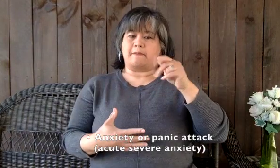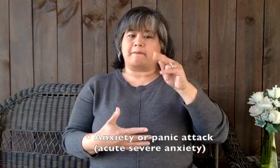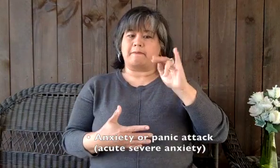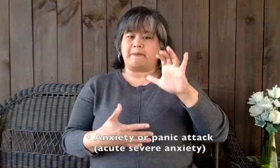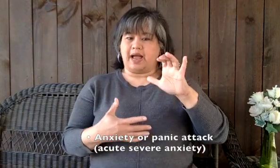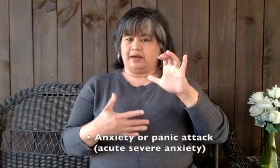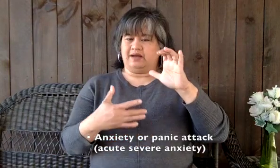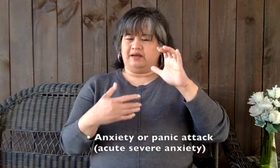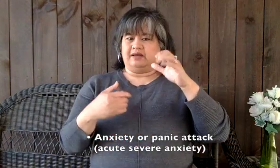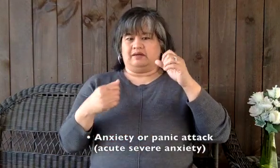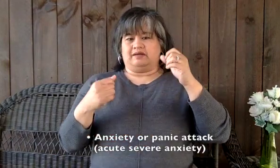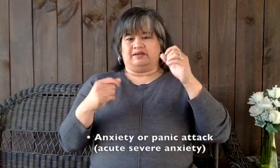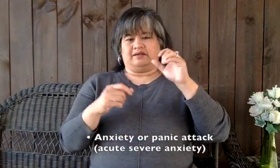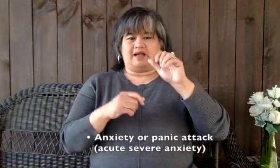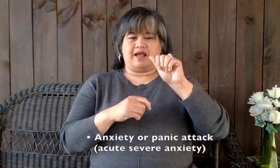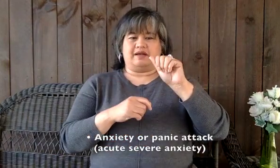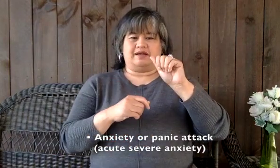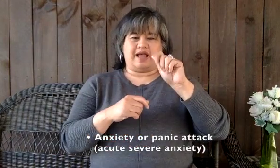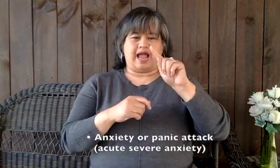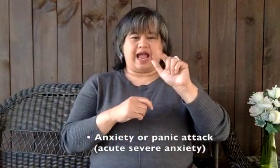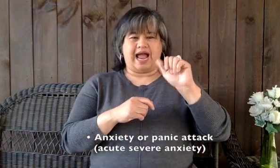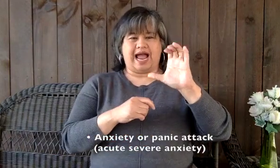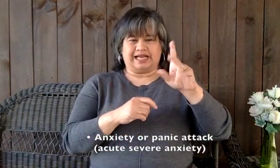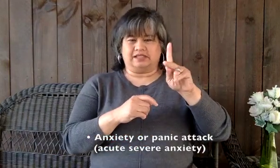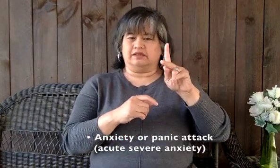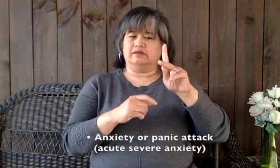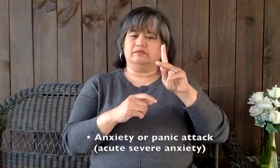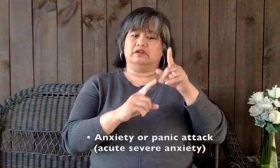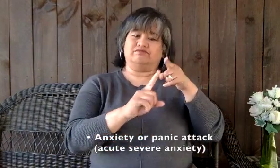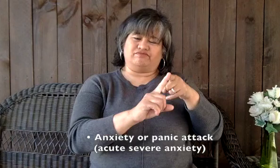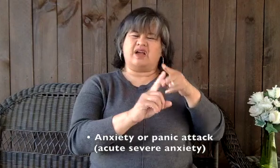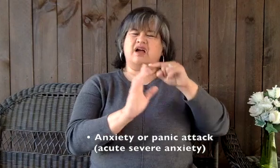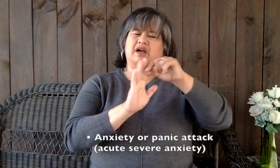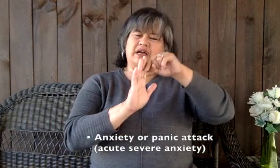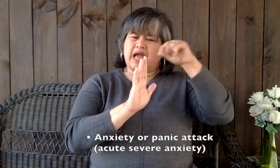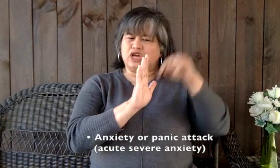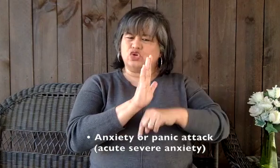anxiety or panic attacks, acute severe anxiety.